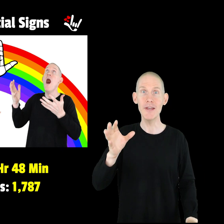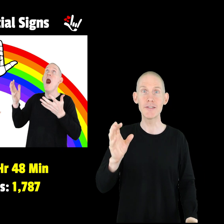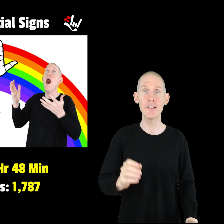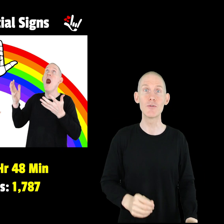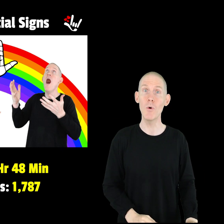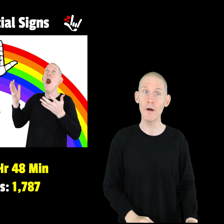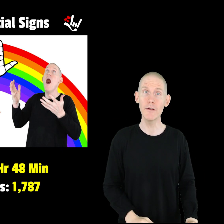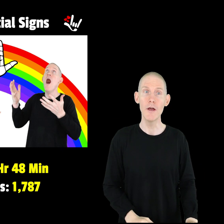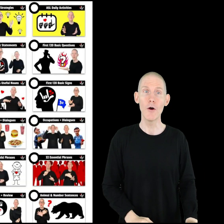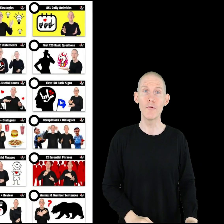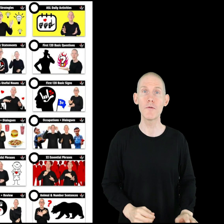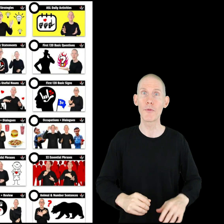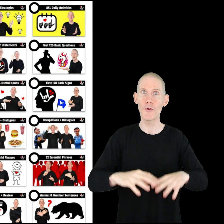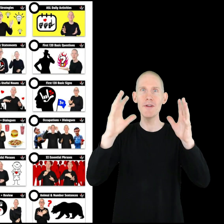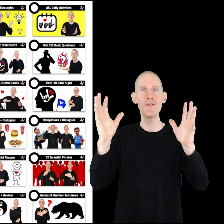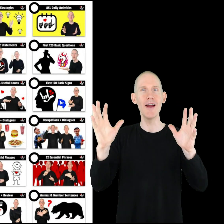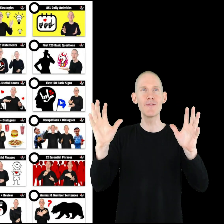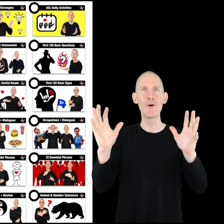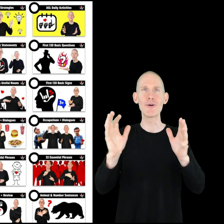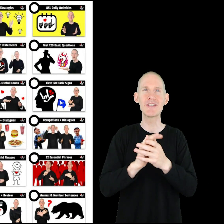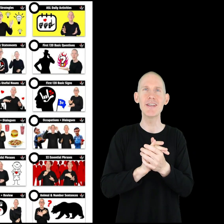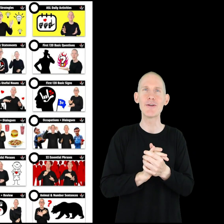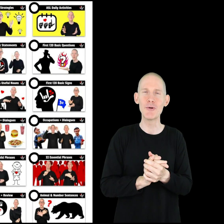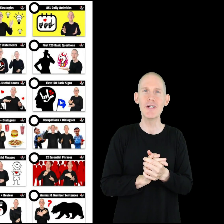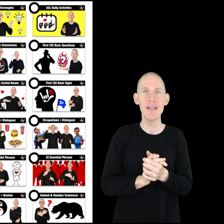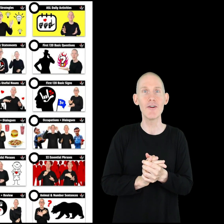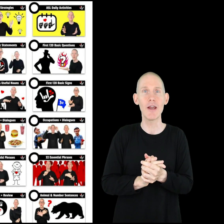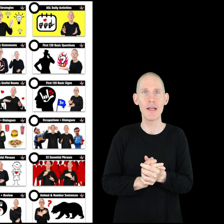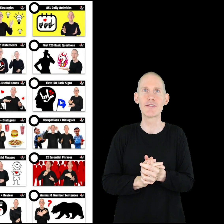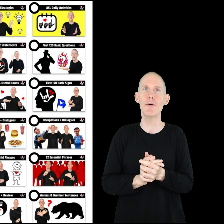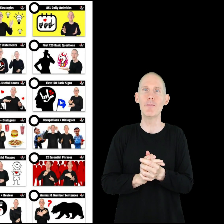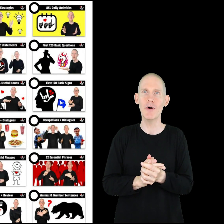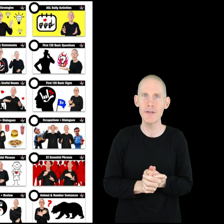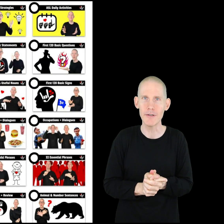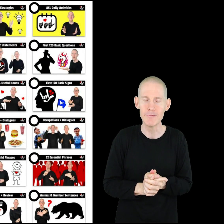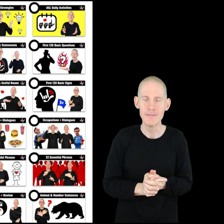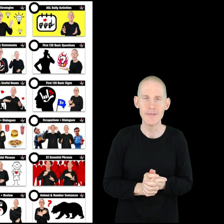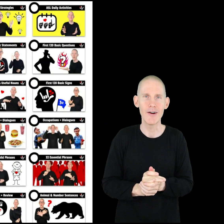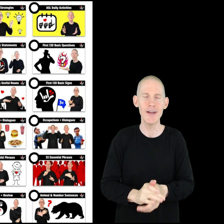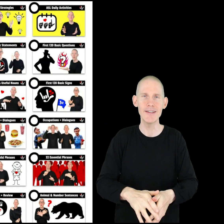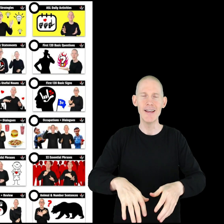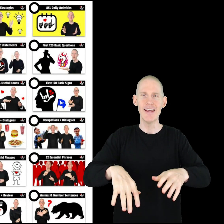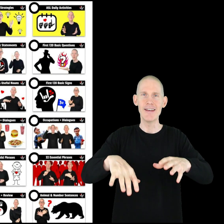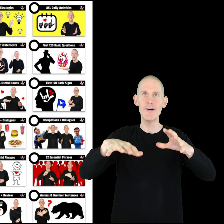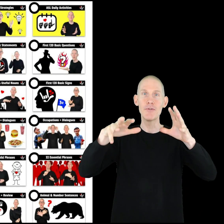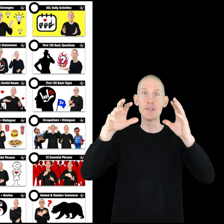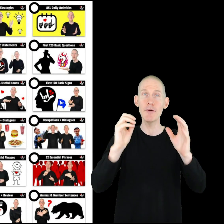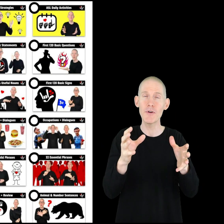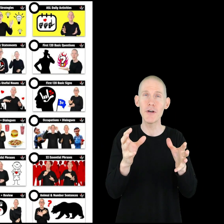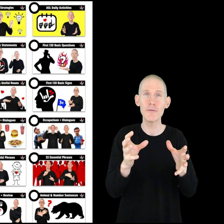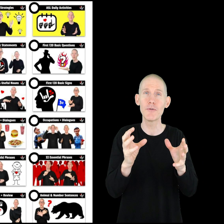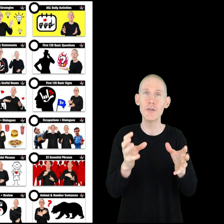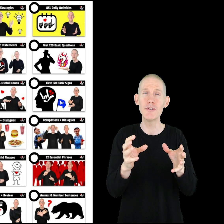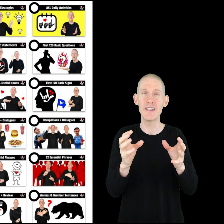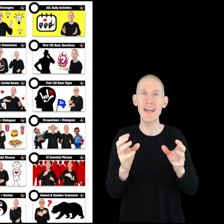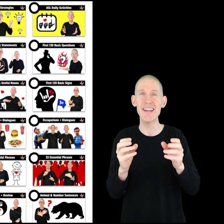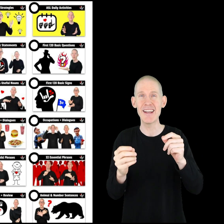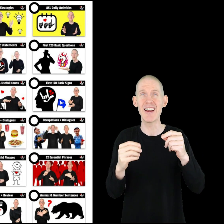is one of over 35 courses included in our ASL bundle, all right? Now, if it's difficult for you to get in a